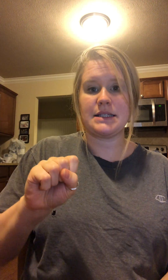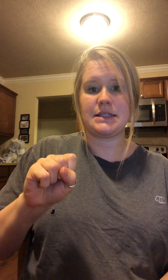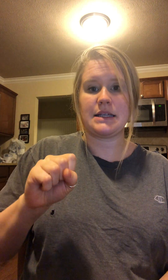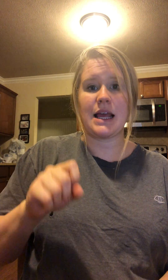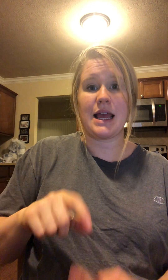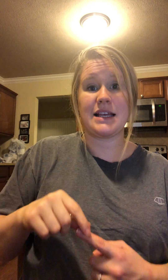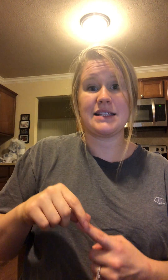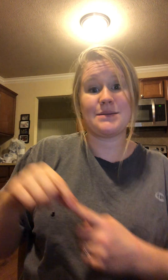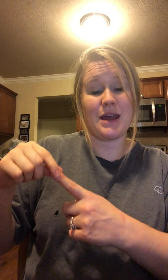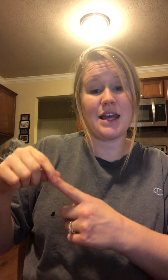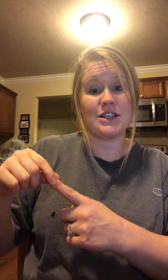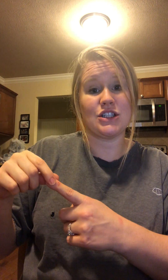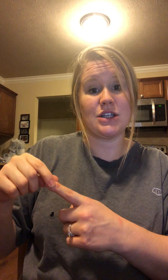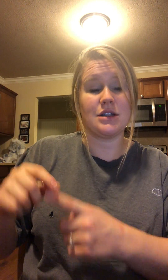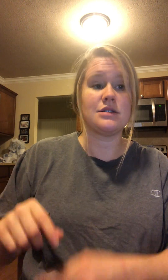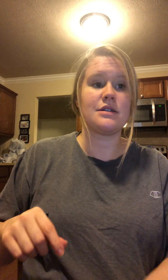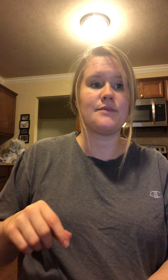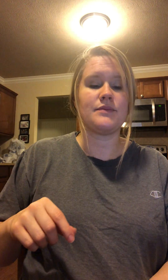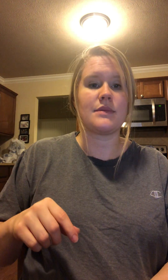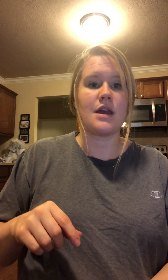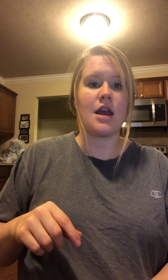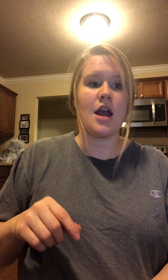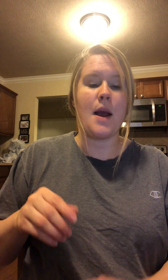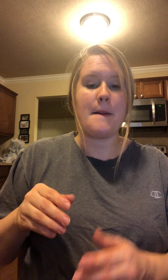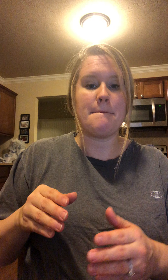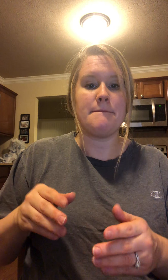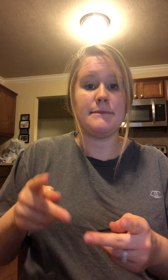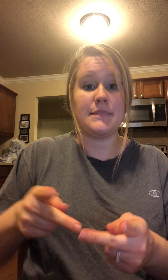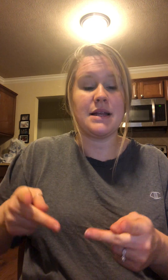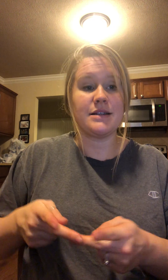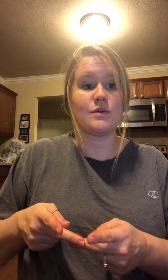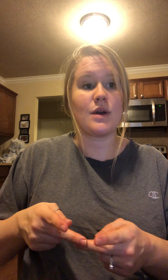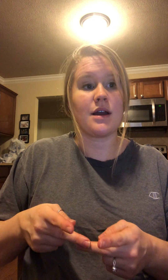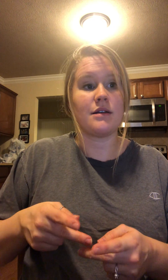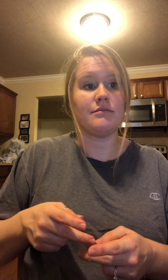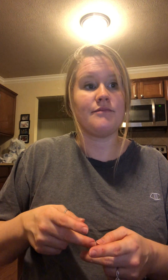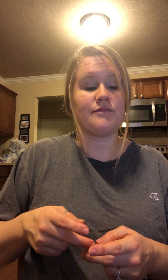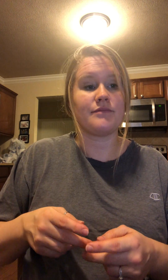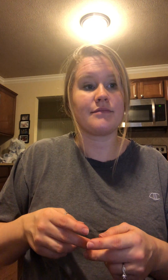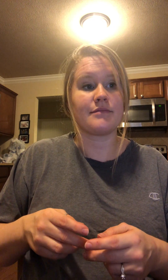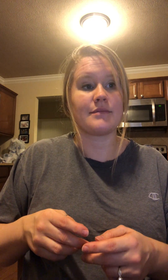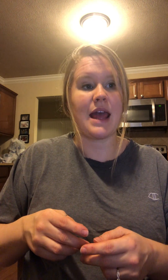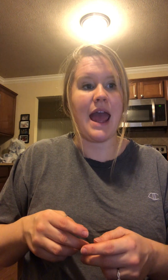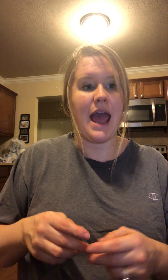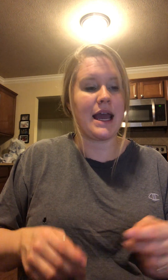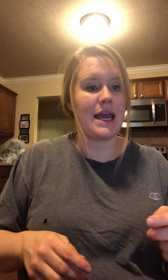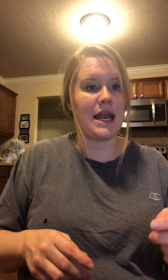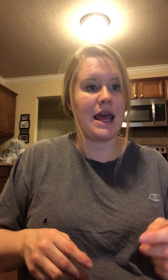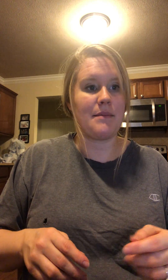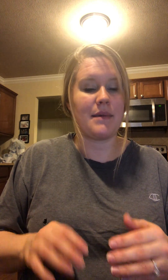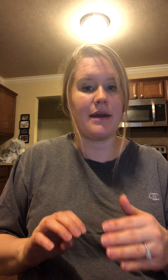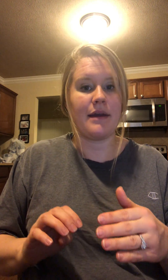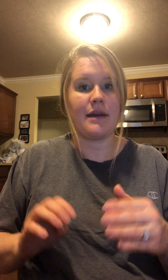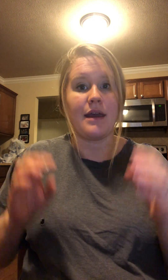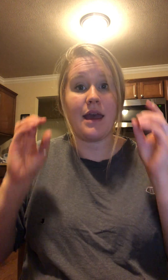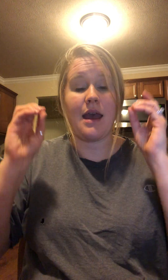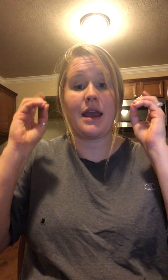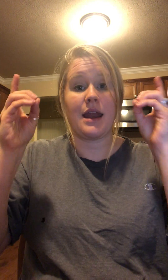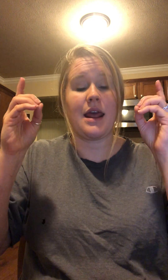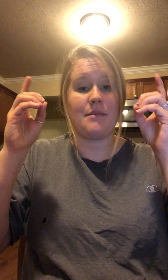the academic concepts taught in the classroom are reinforced. We have music and PE twice